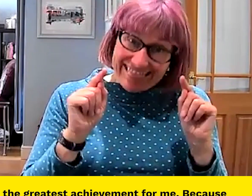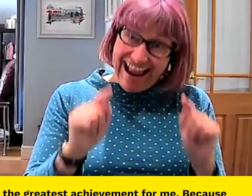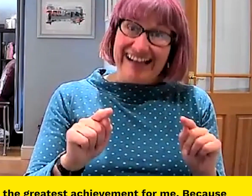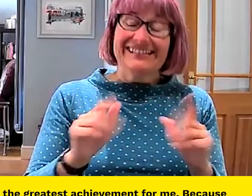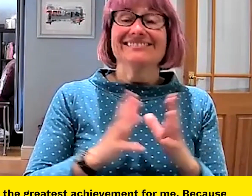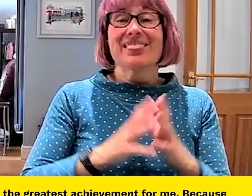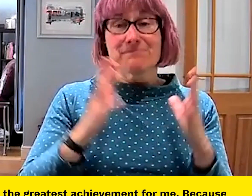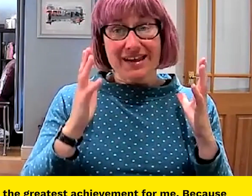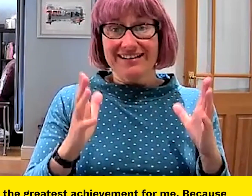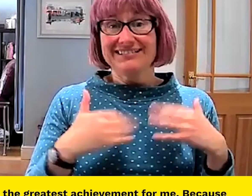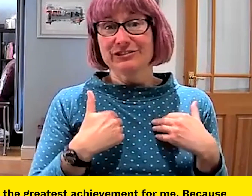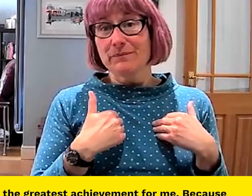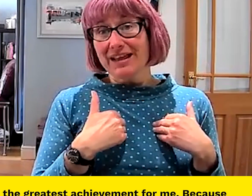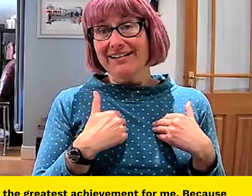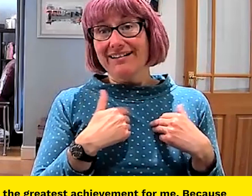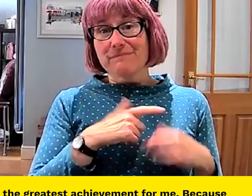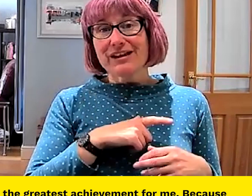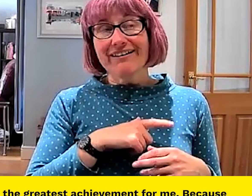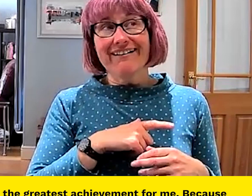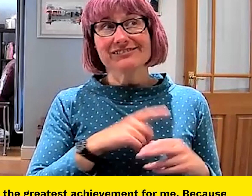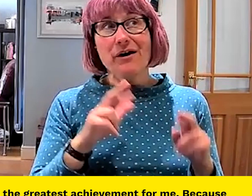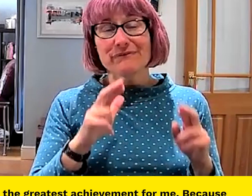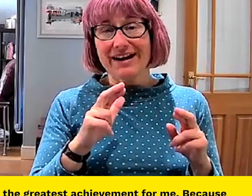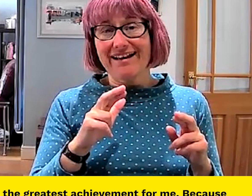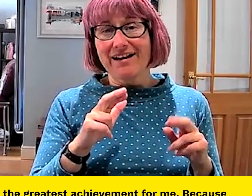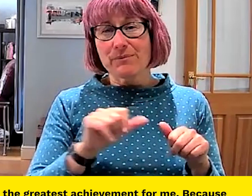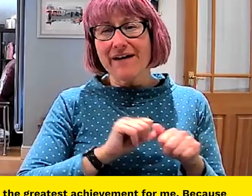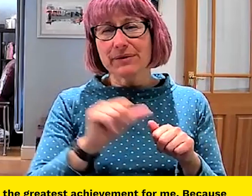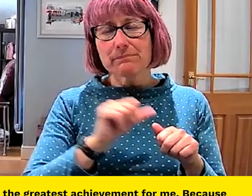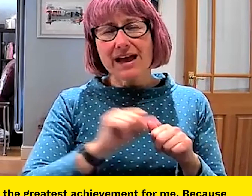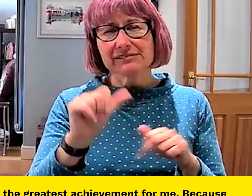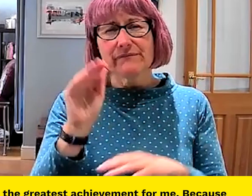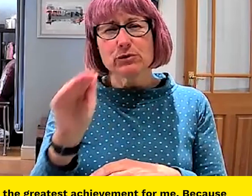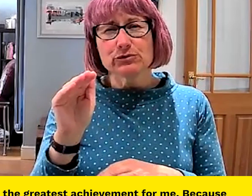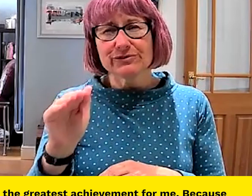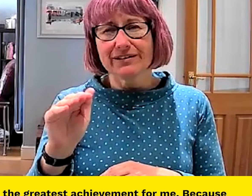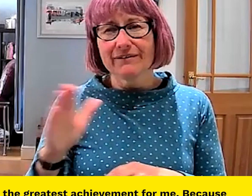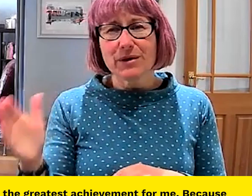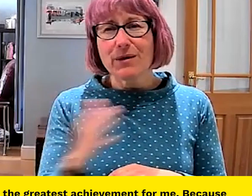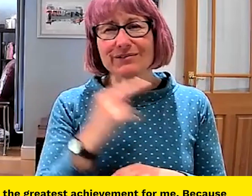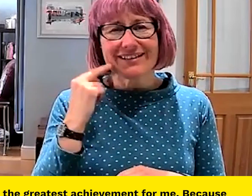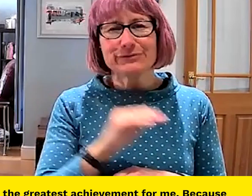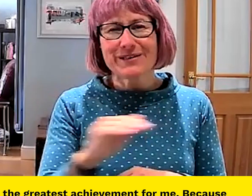that is the greatest achievement for me, because I'm hoping for a better future for all deaf